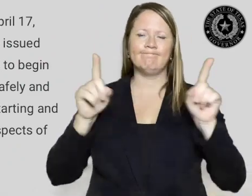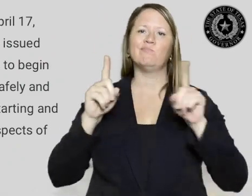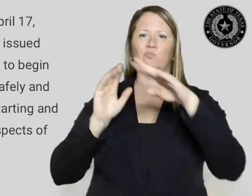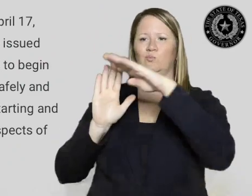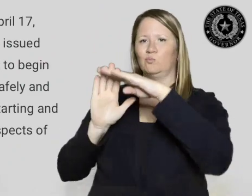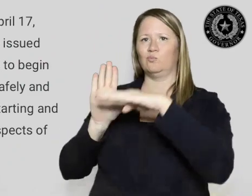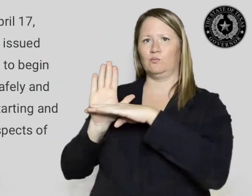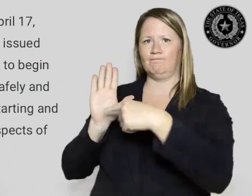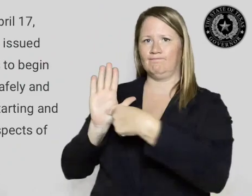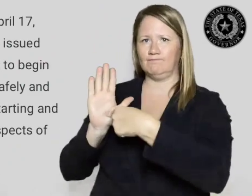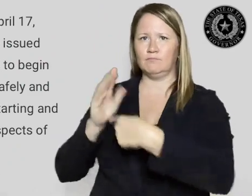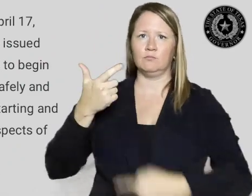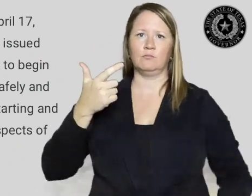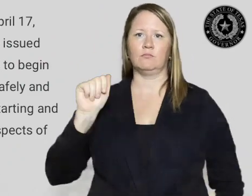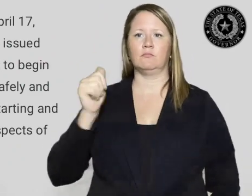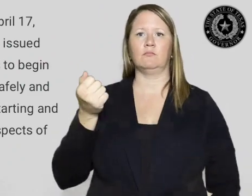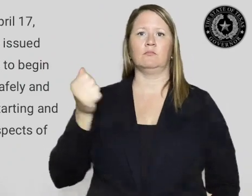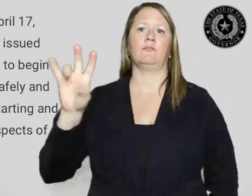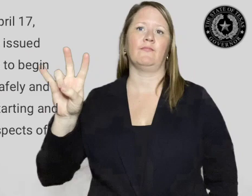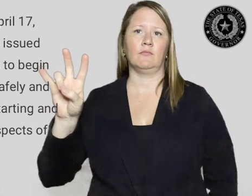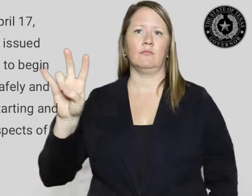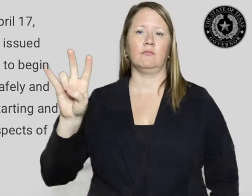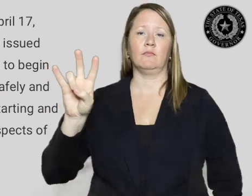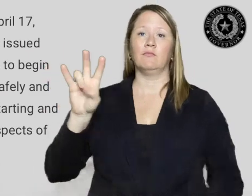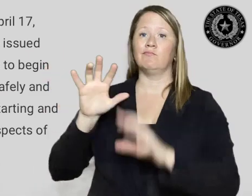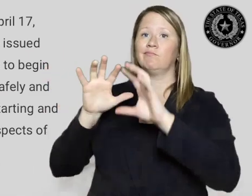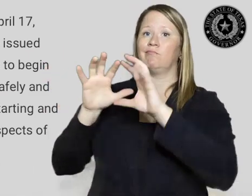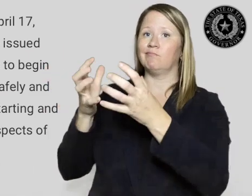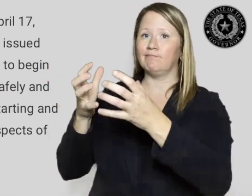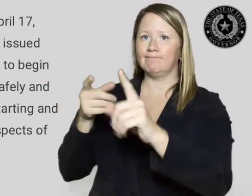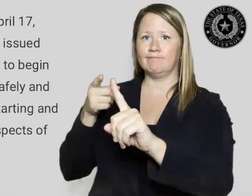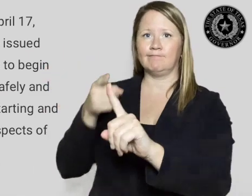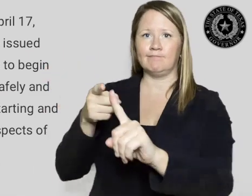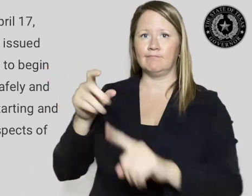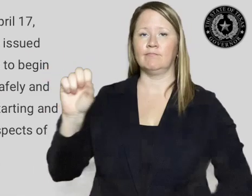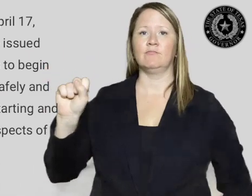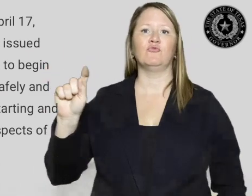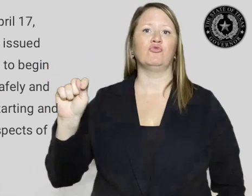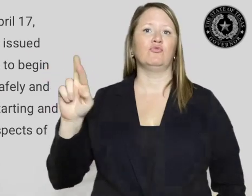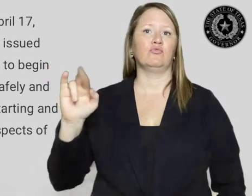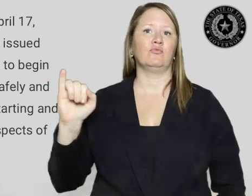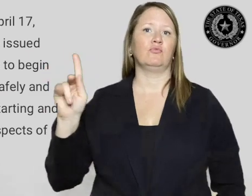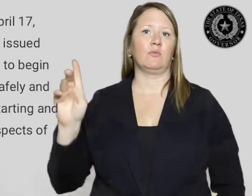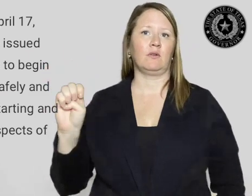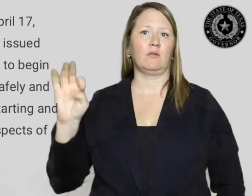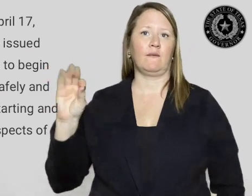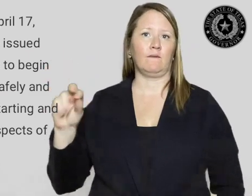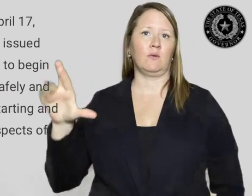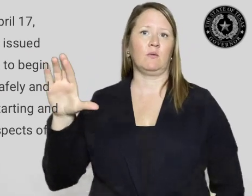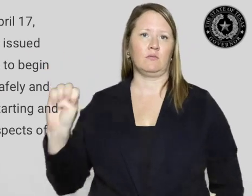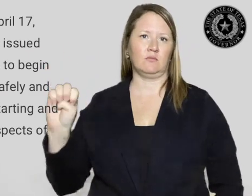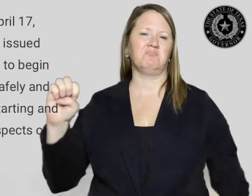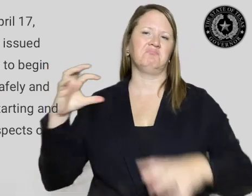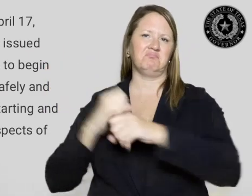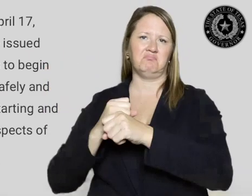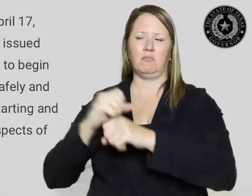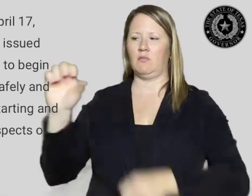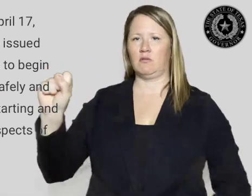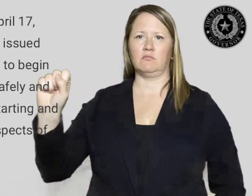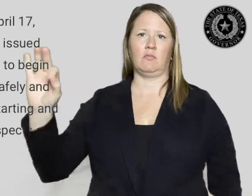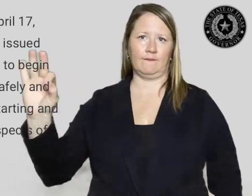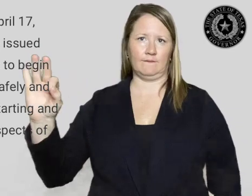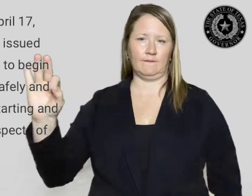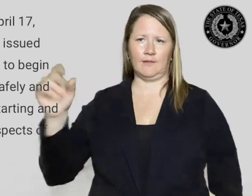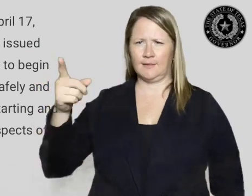whereas, on April 17, 2020, I therefore issued executive orders to begin the process